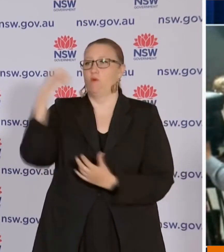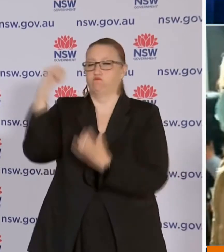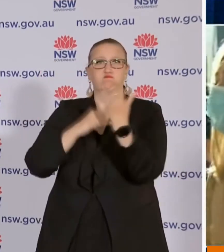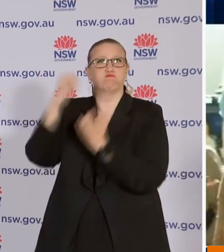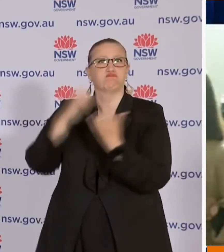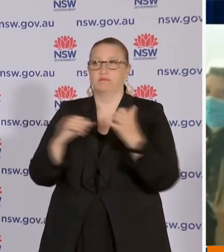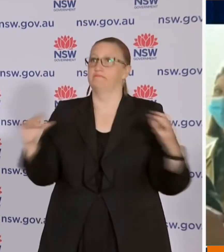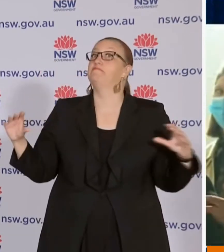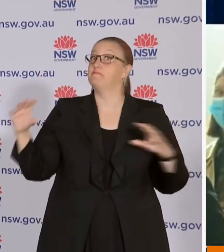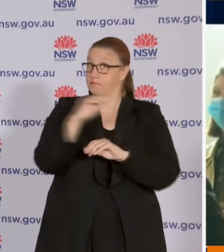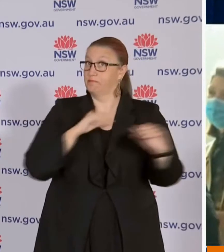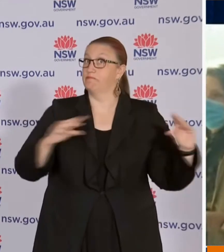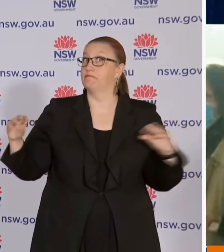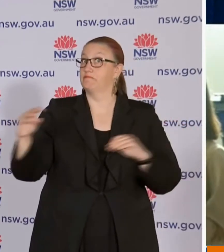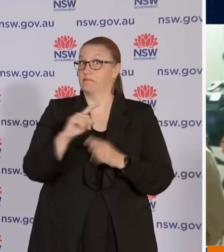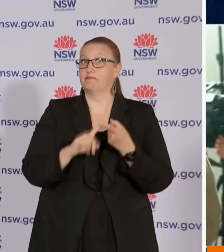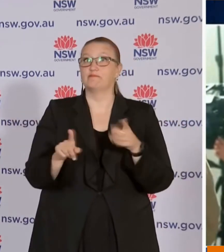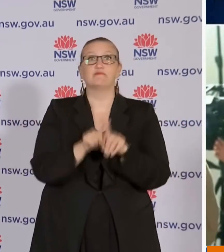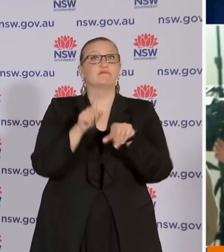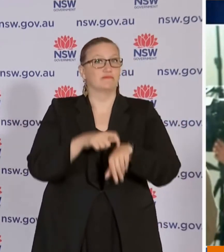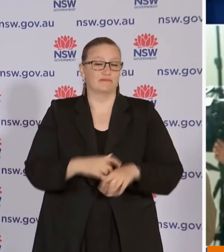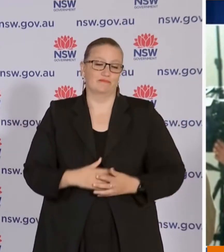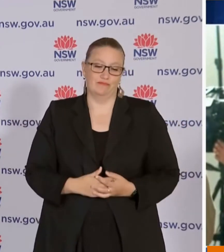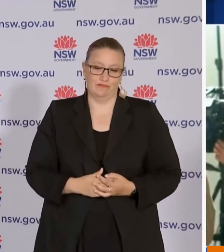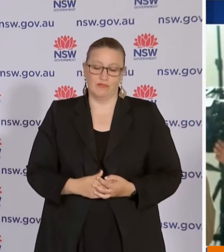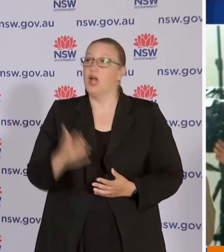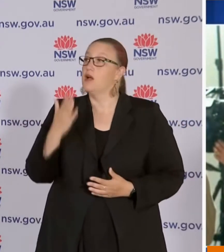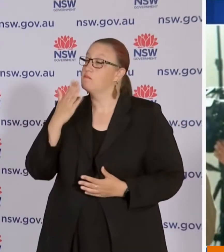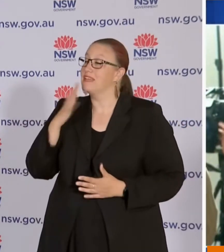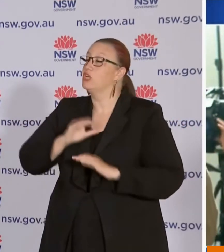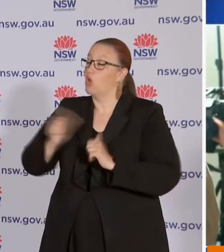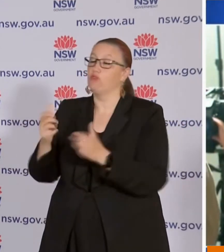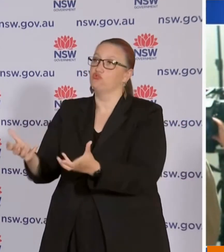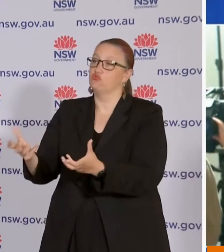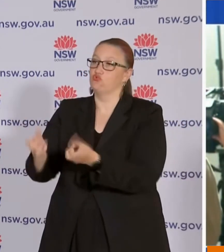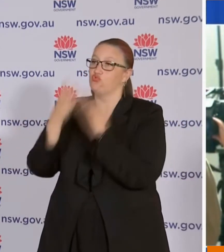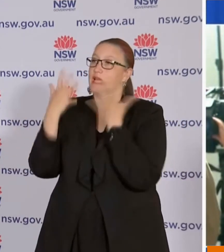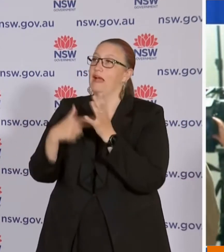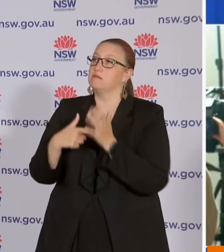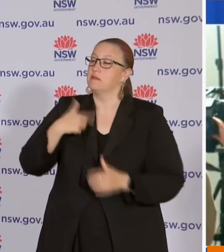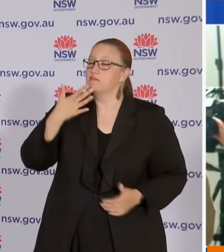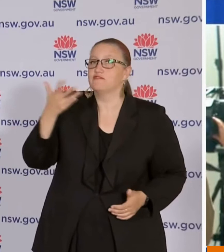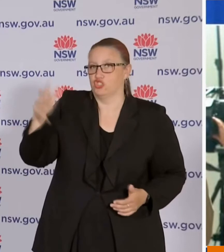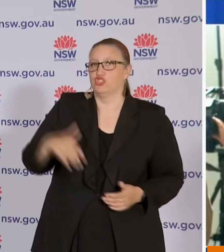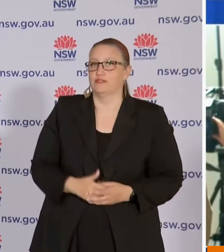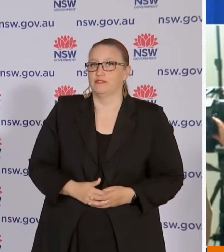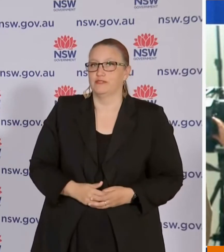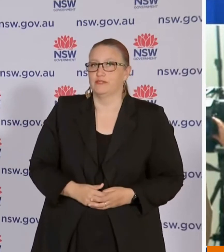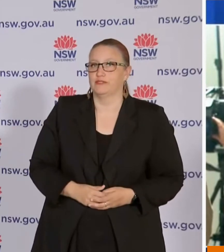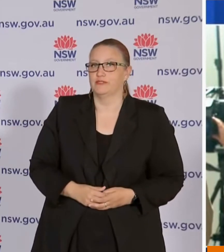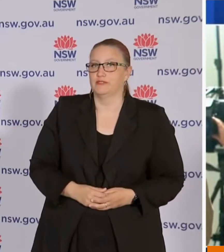some. Just follow up, because don't scream at me though. Yeah. Can I please follow up,